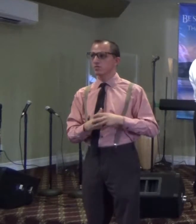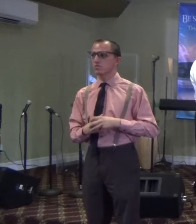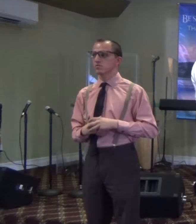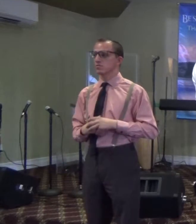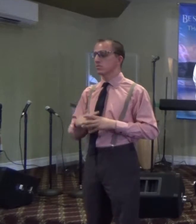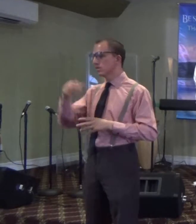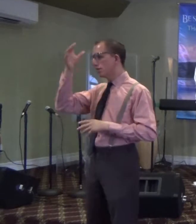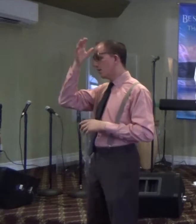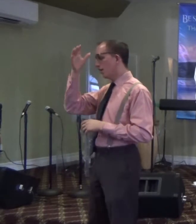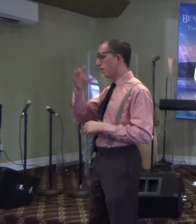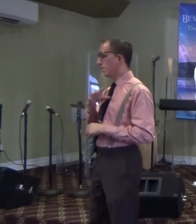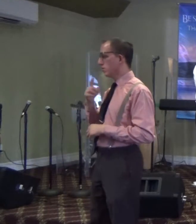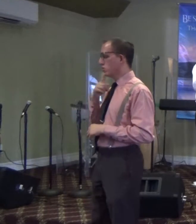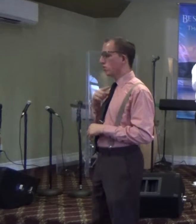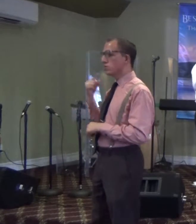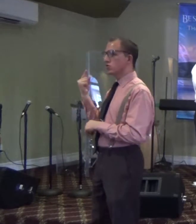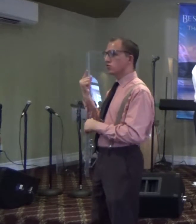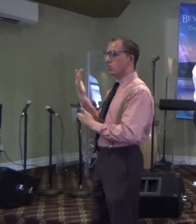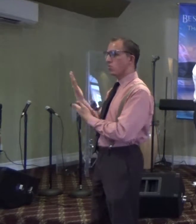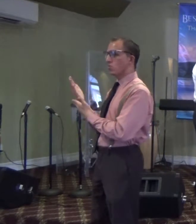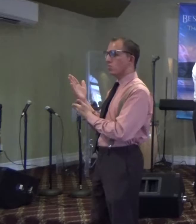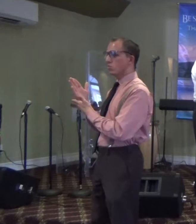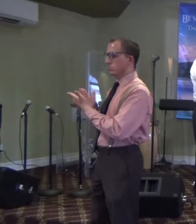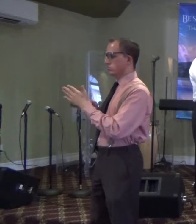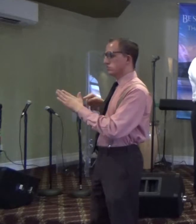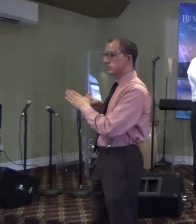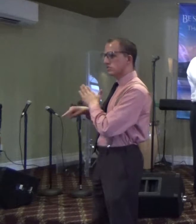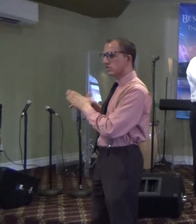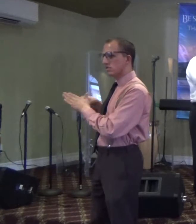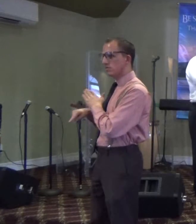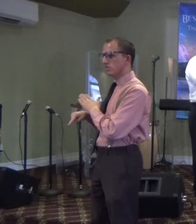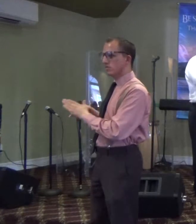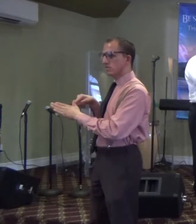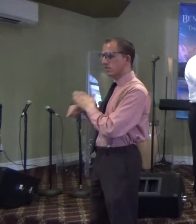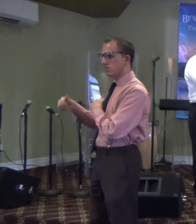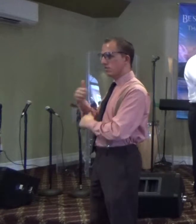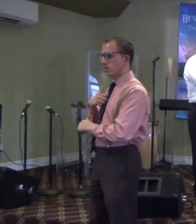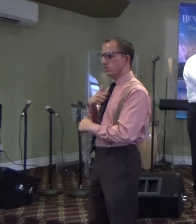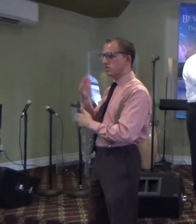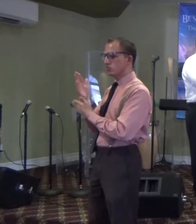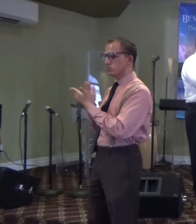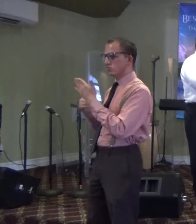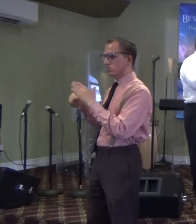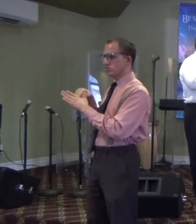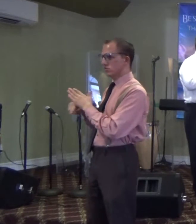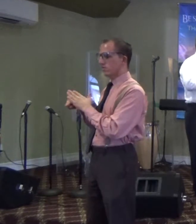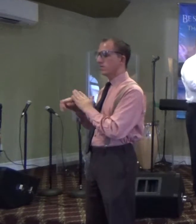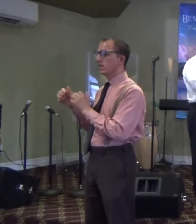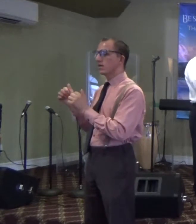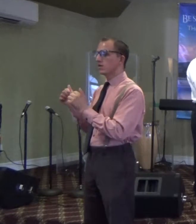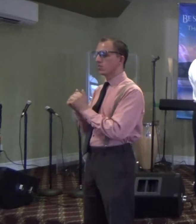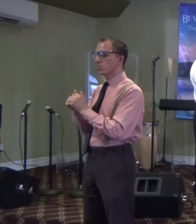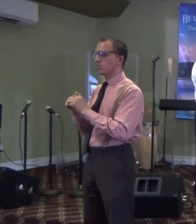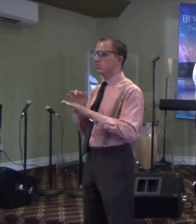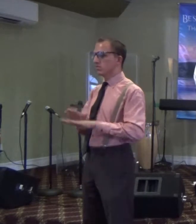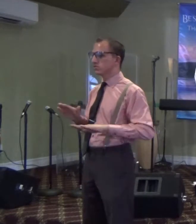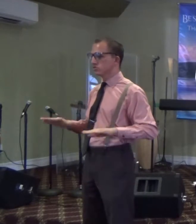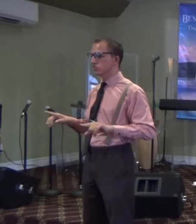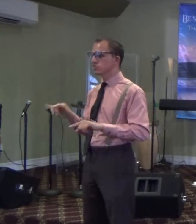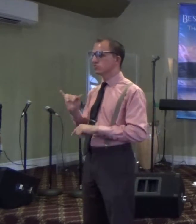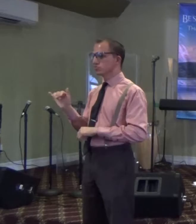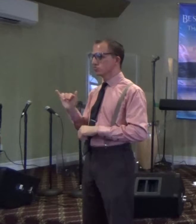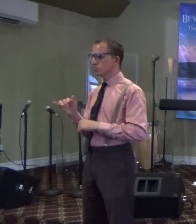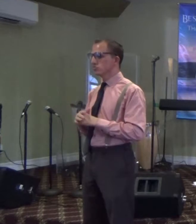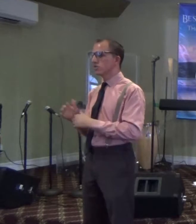you with? Me dice, me He quieren said, I matar, want to kill me myself. quieren matar. They want to kill me. Y quieren matar a mis and they hijas. want to kill my